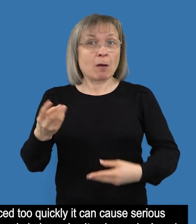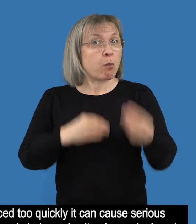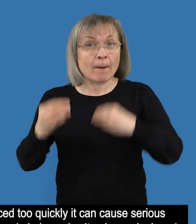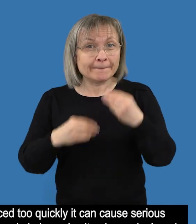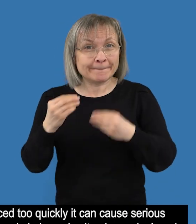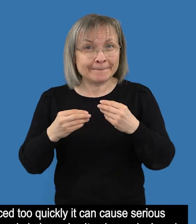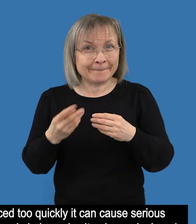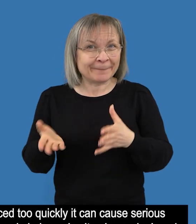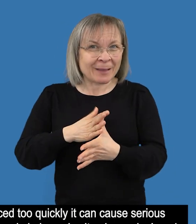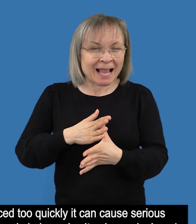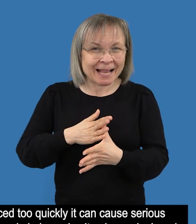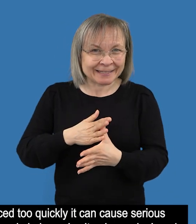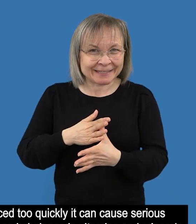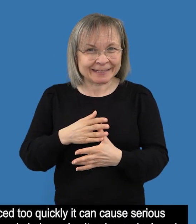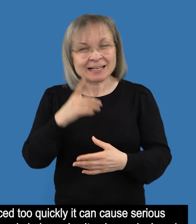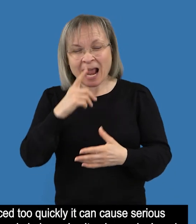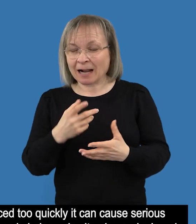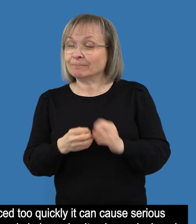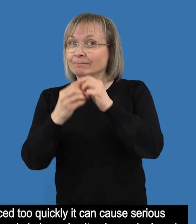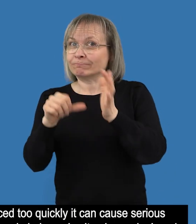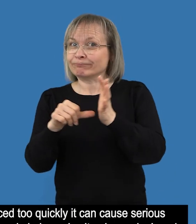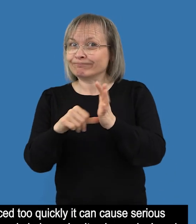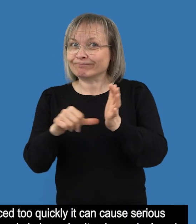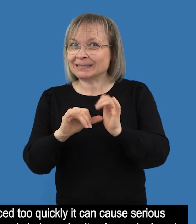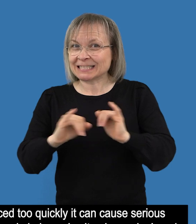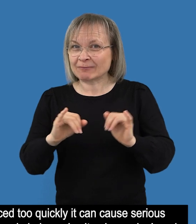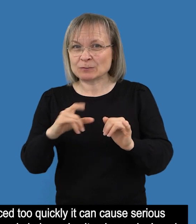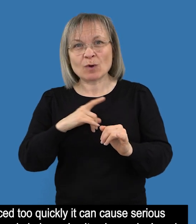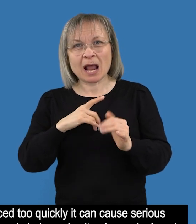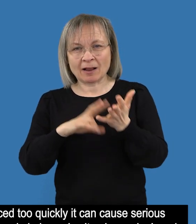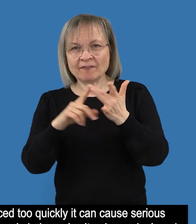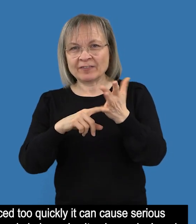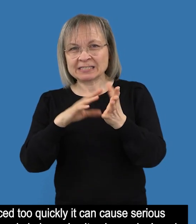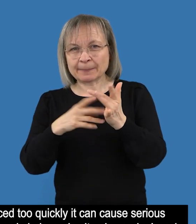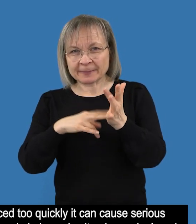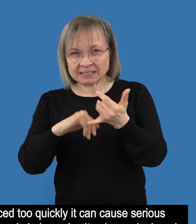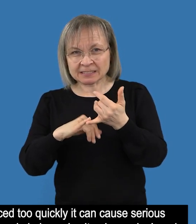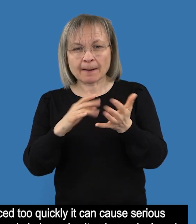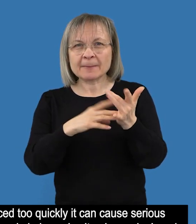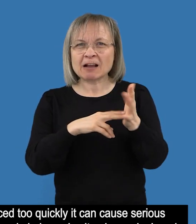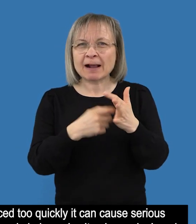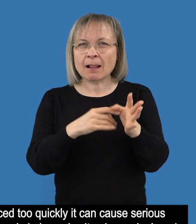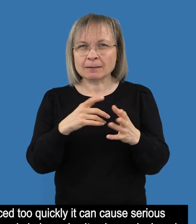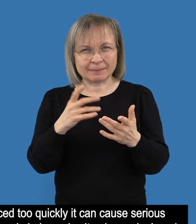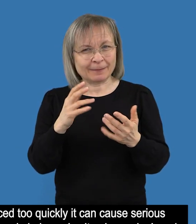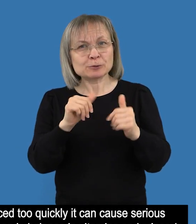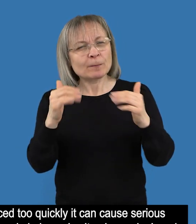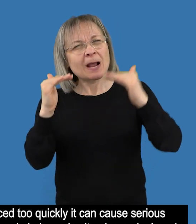If food is introduced too quickly, it can cause serious complications due to an imbalance in vitamins and